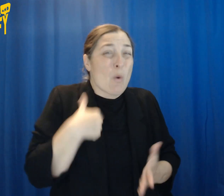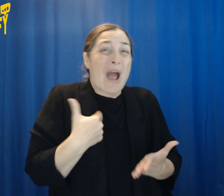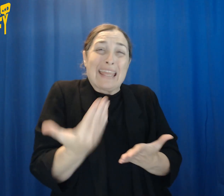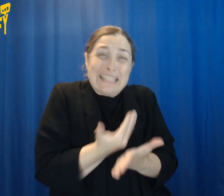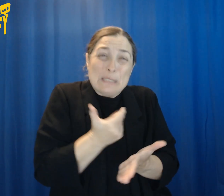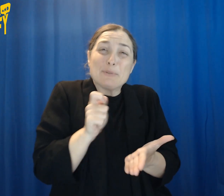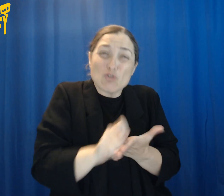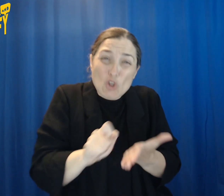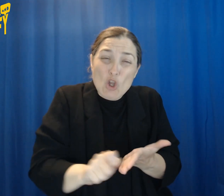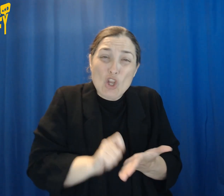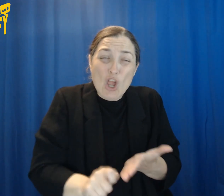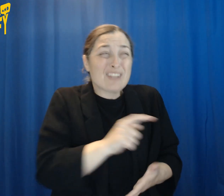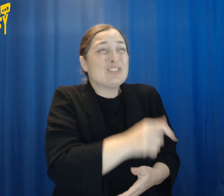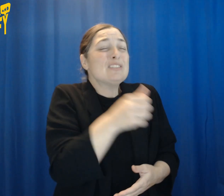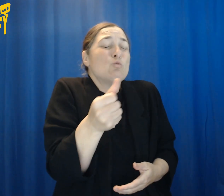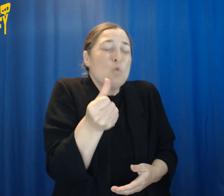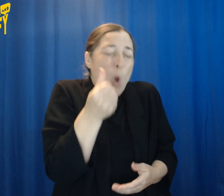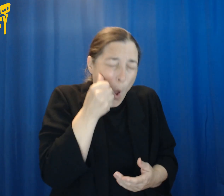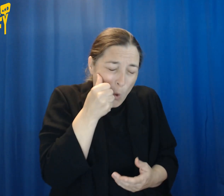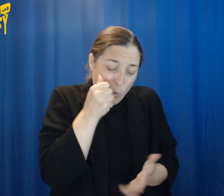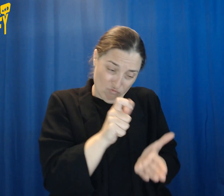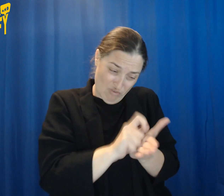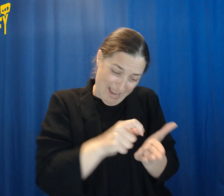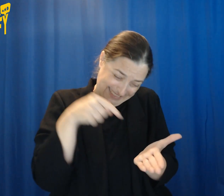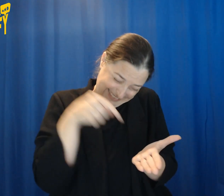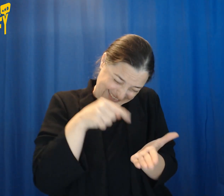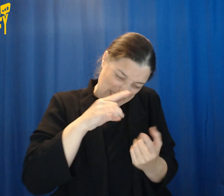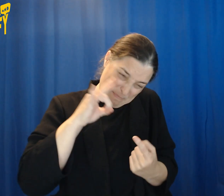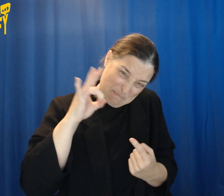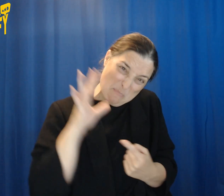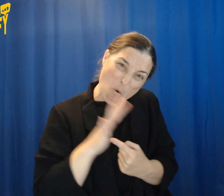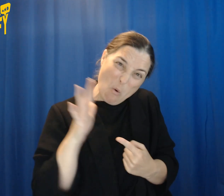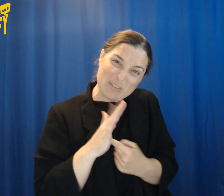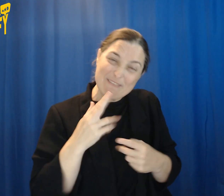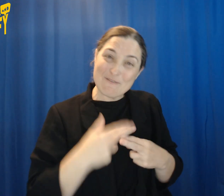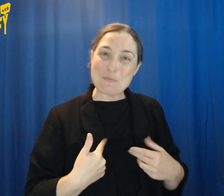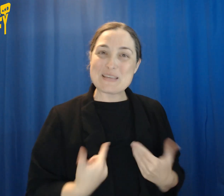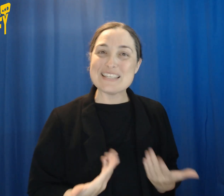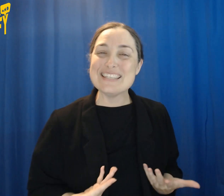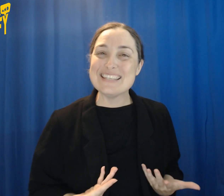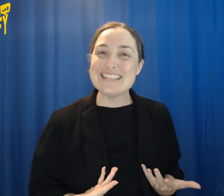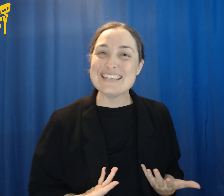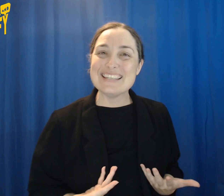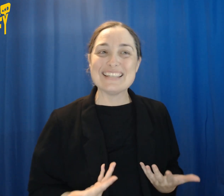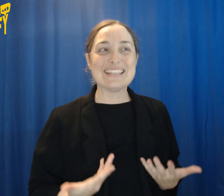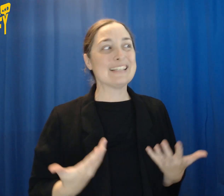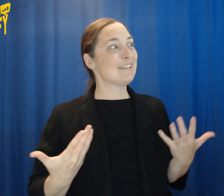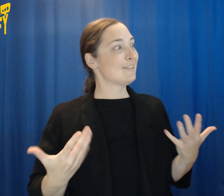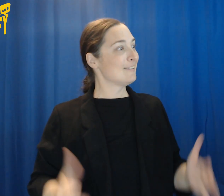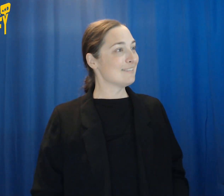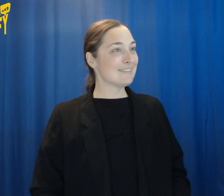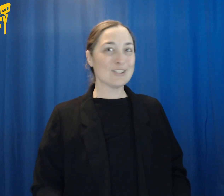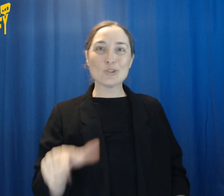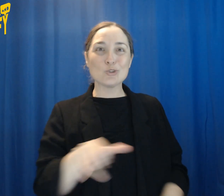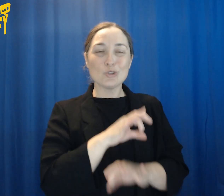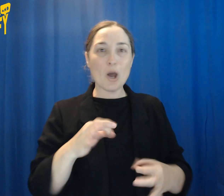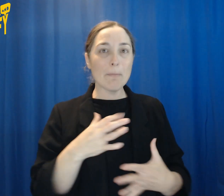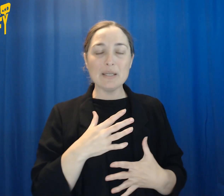knows how important writing has been to me throughout my childhood. It's not a surprise that I keep